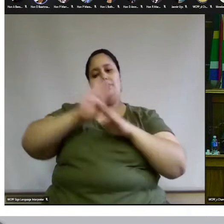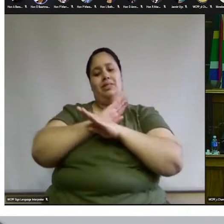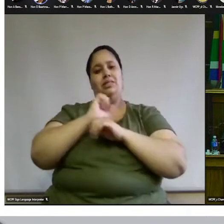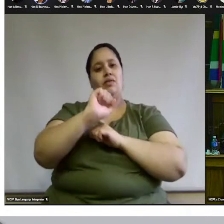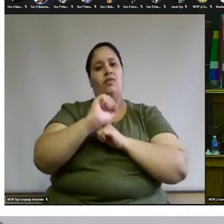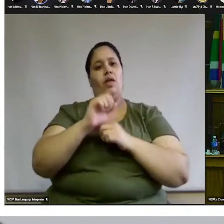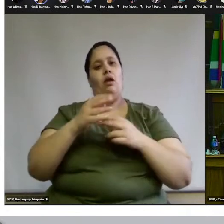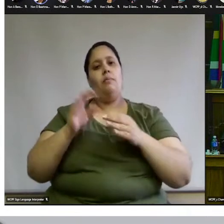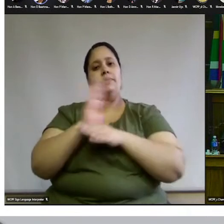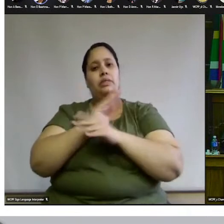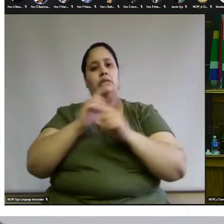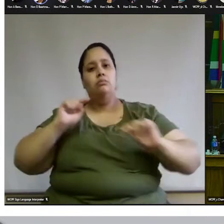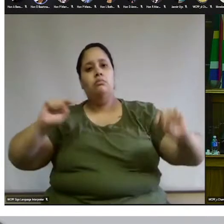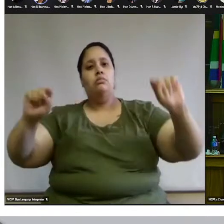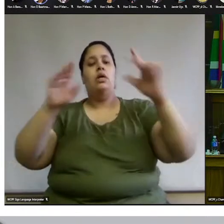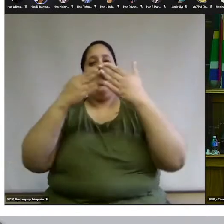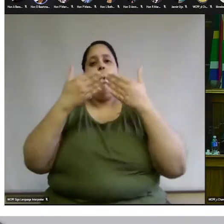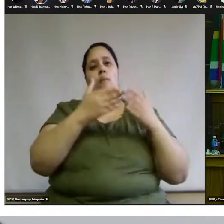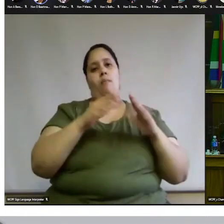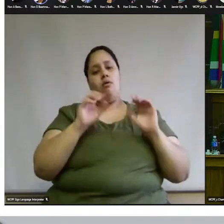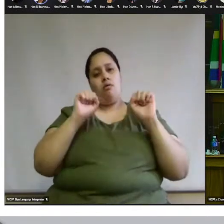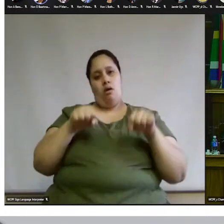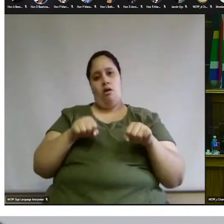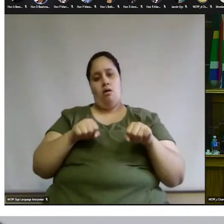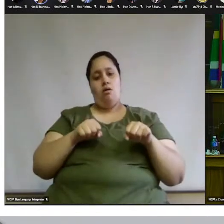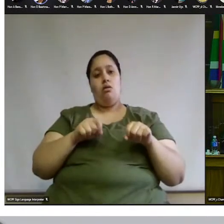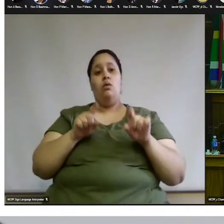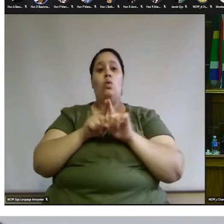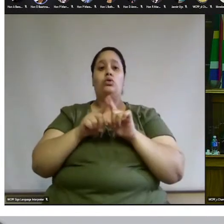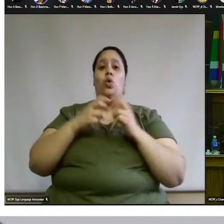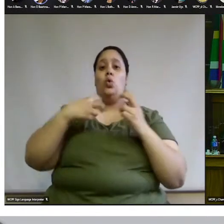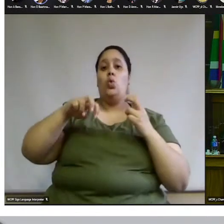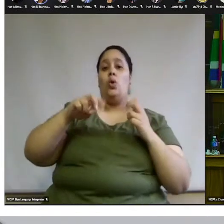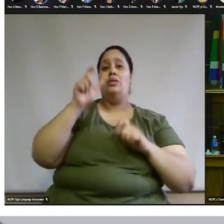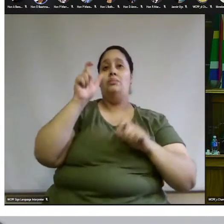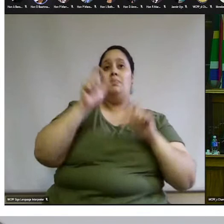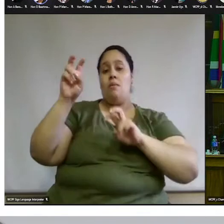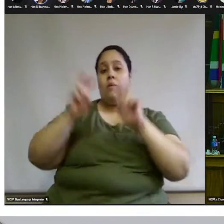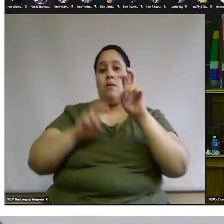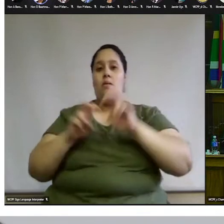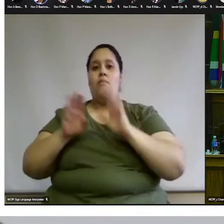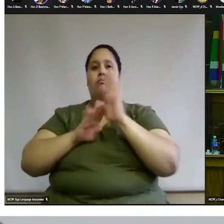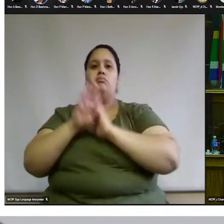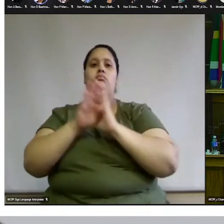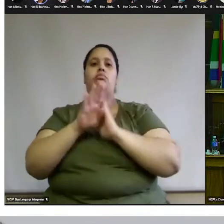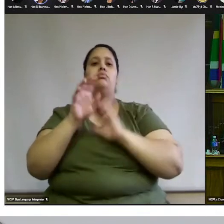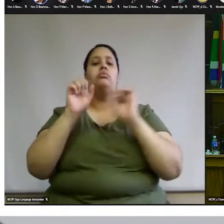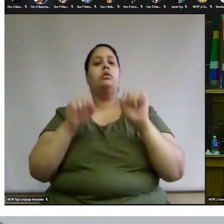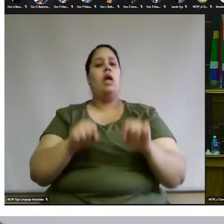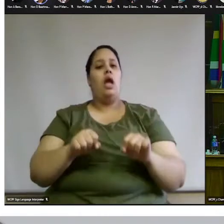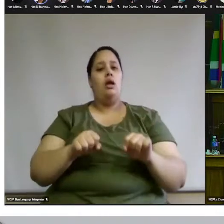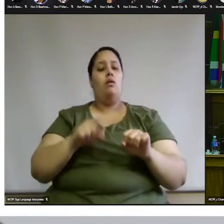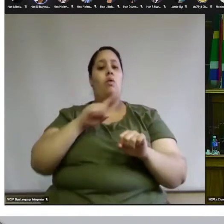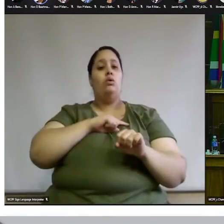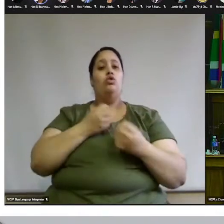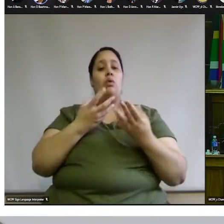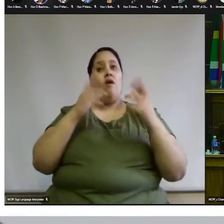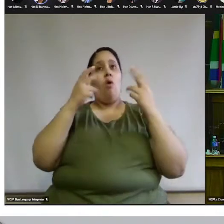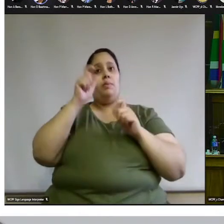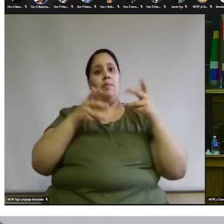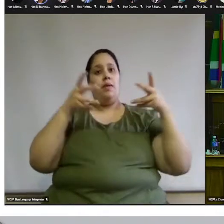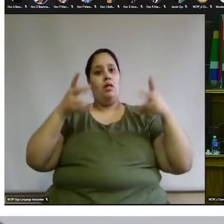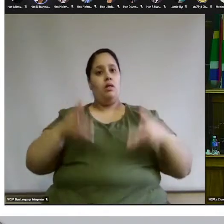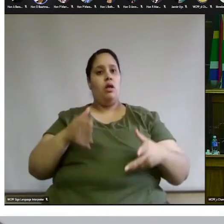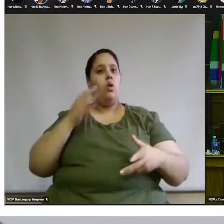chain can keep their doors open and our tourist sectors can once again thrive. As always, to give hope to our residents, we need